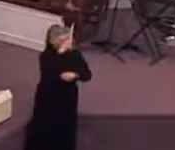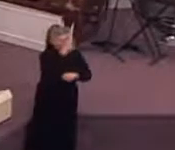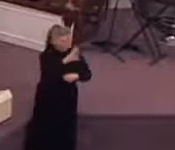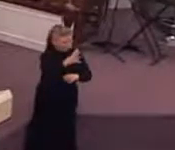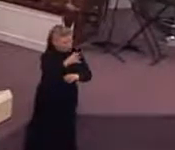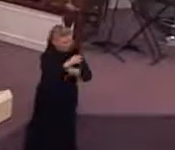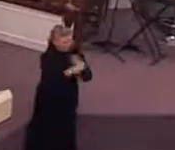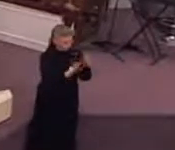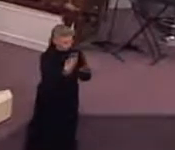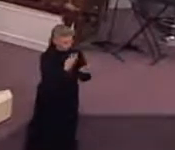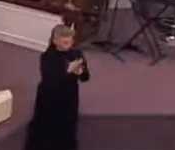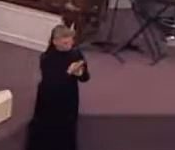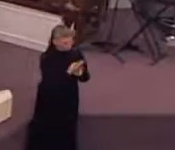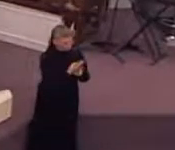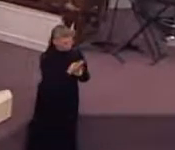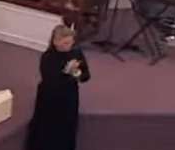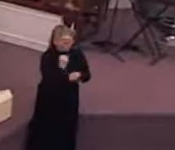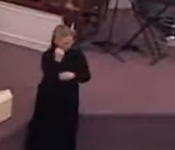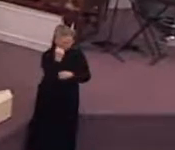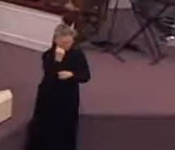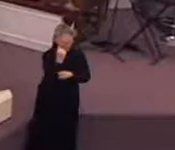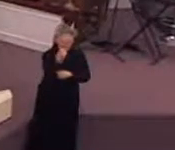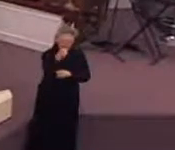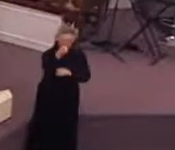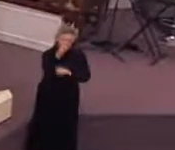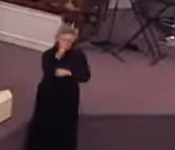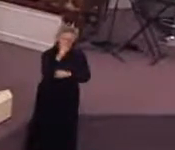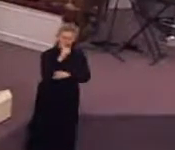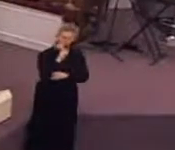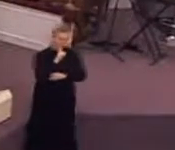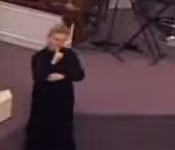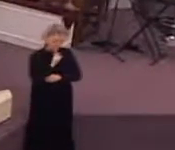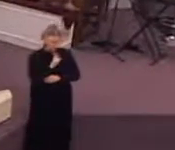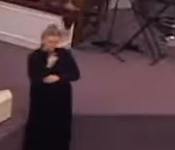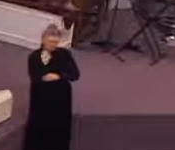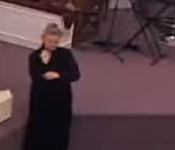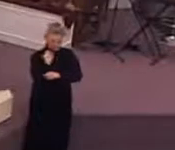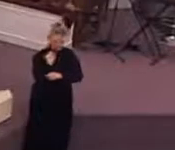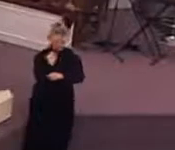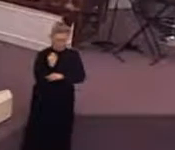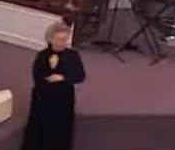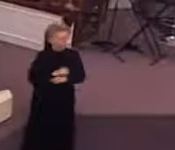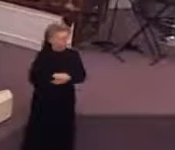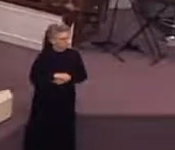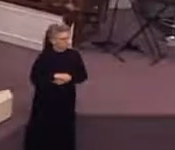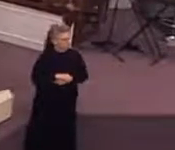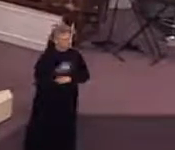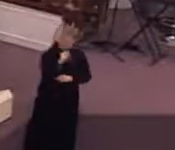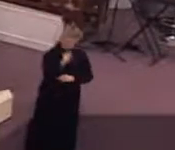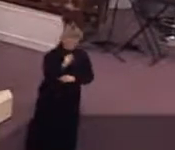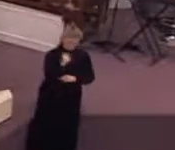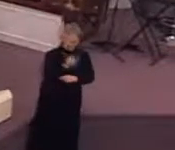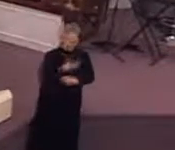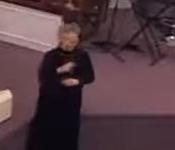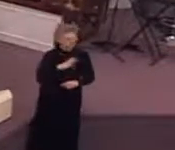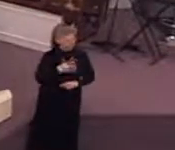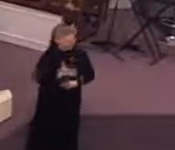together. We understand that God is, and therefore, everything else is going to be